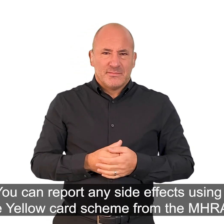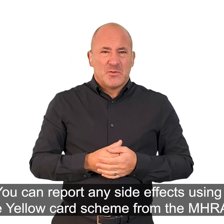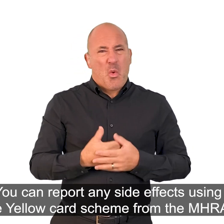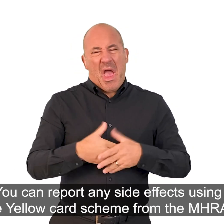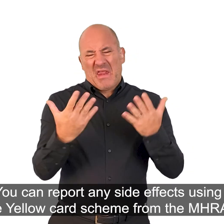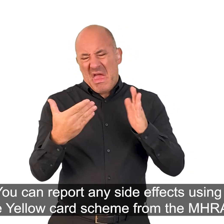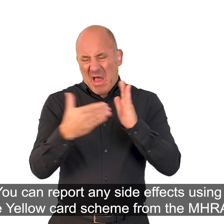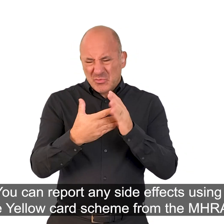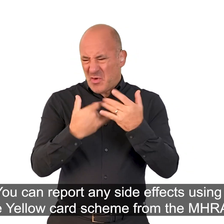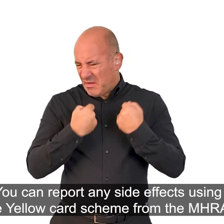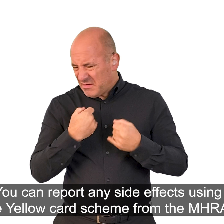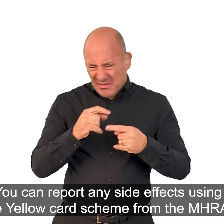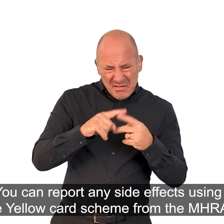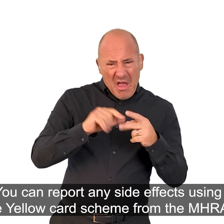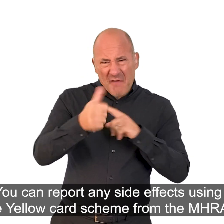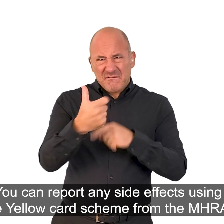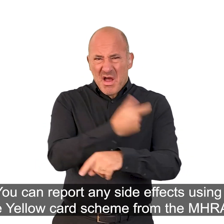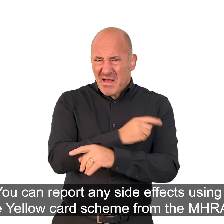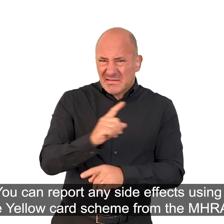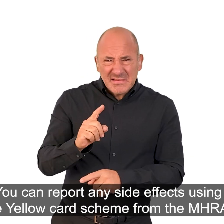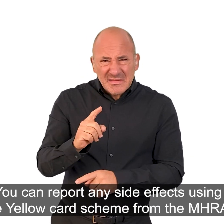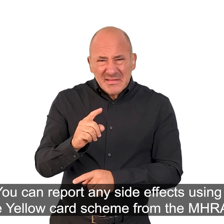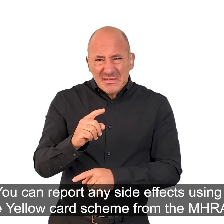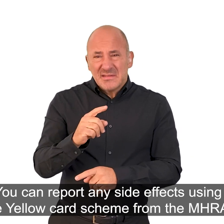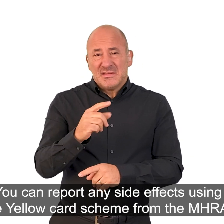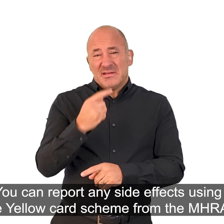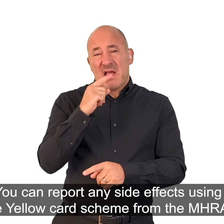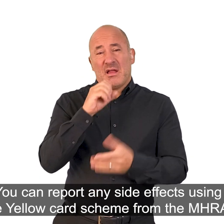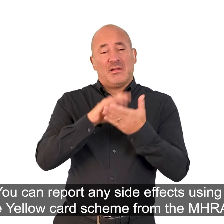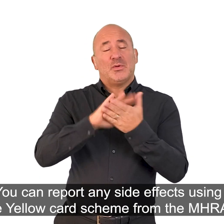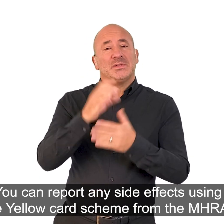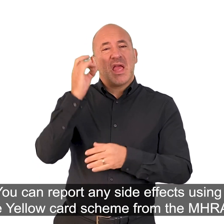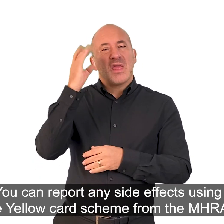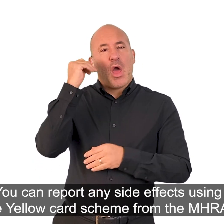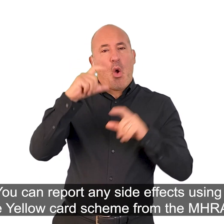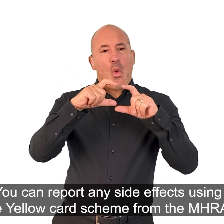nurse. You can report any side effects using the yellow card scheme from the MHRA.